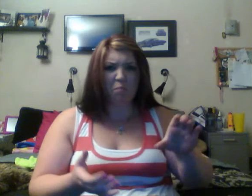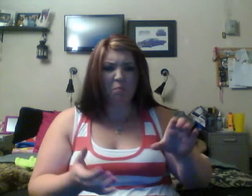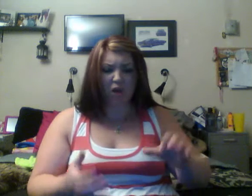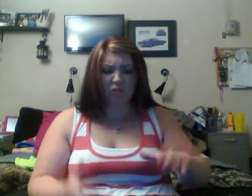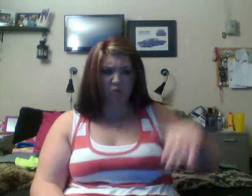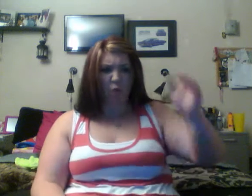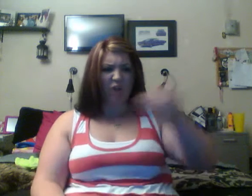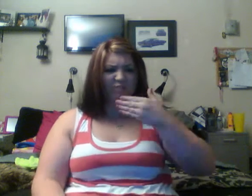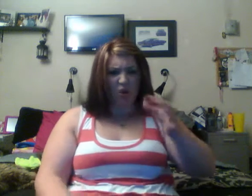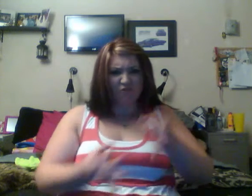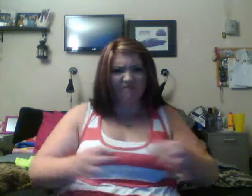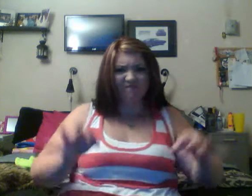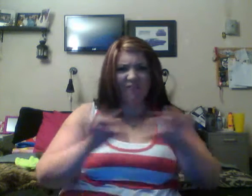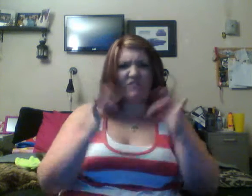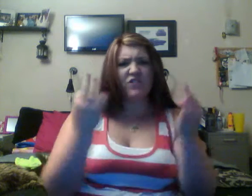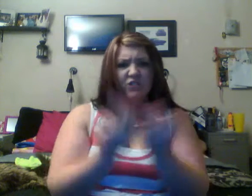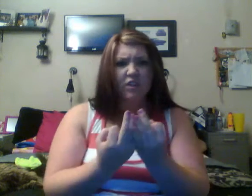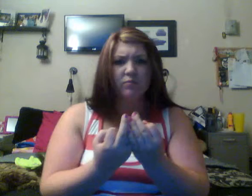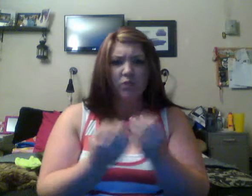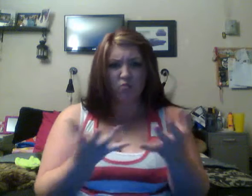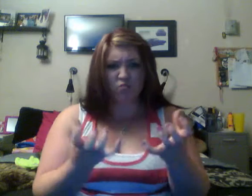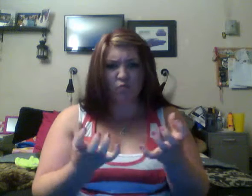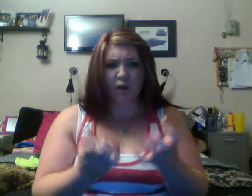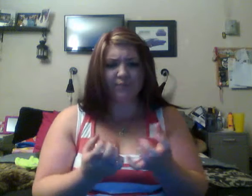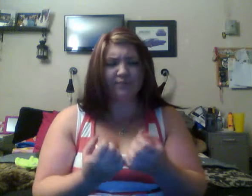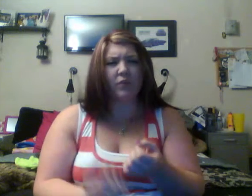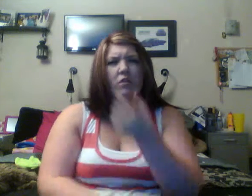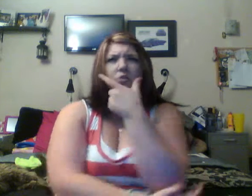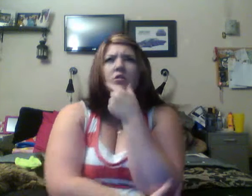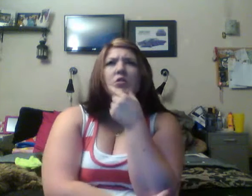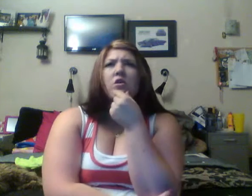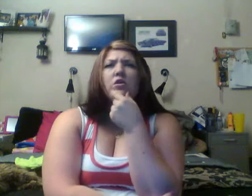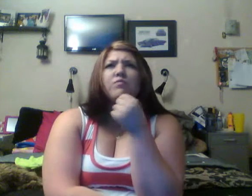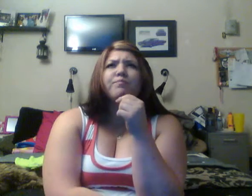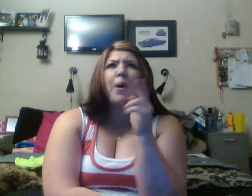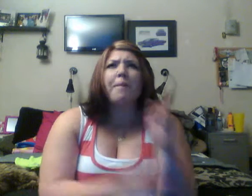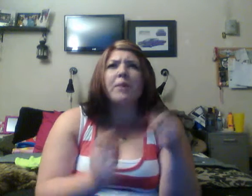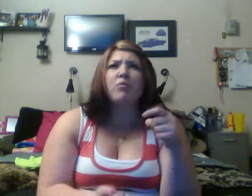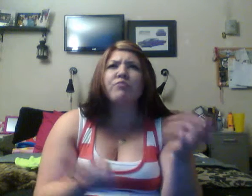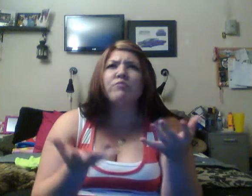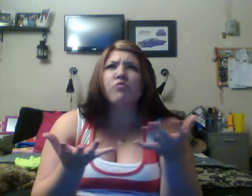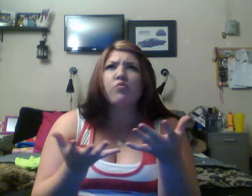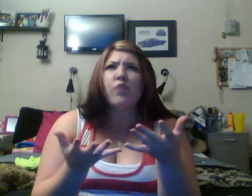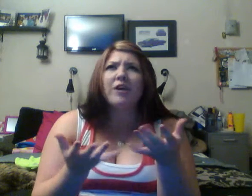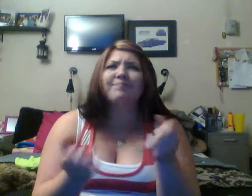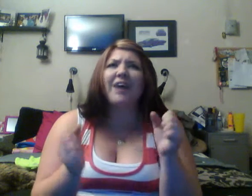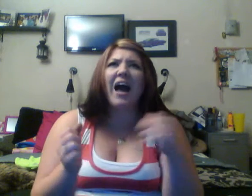around and he said, what people need that I can supply? And what they needed was gloves. Now in modern times